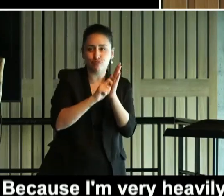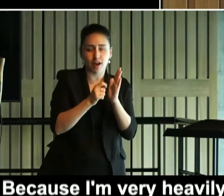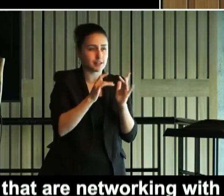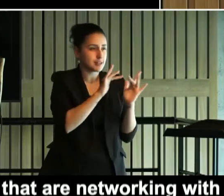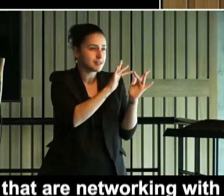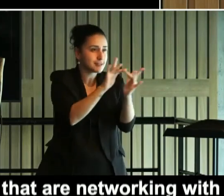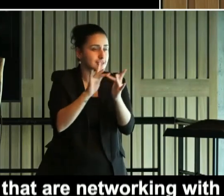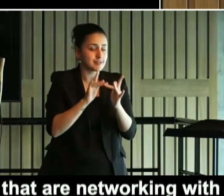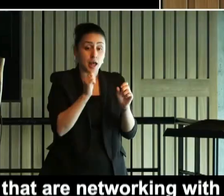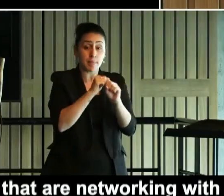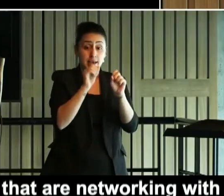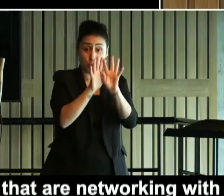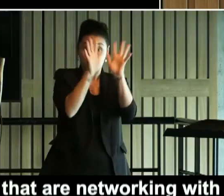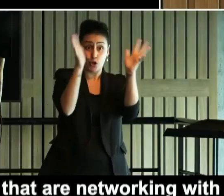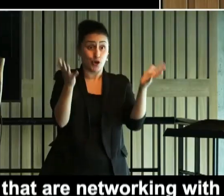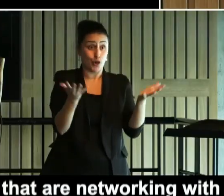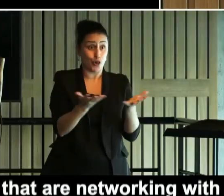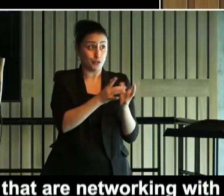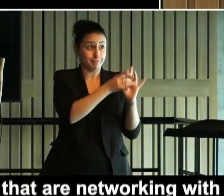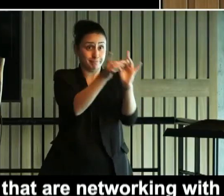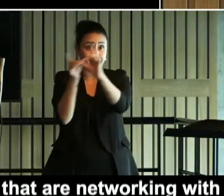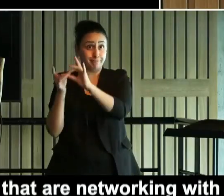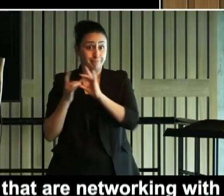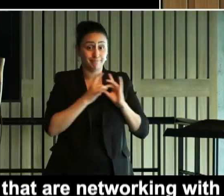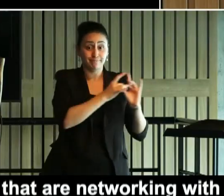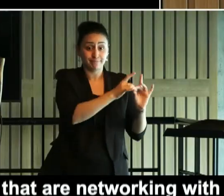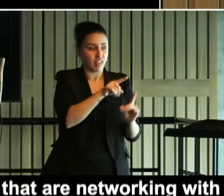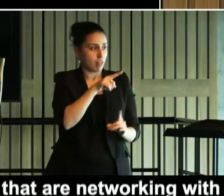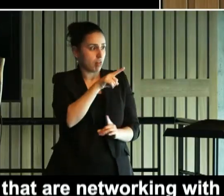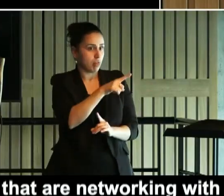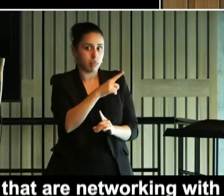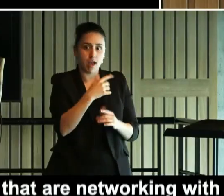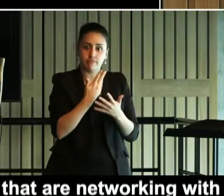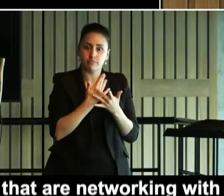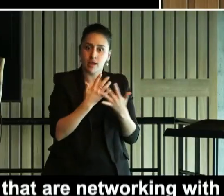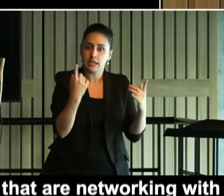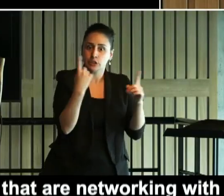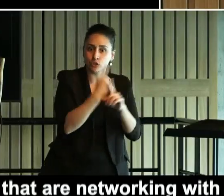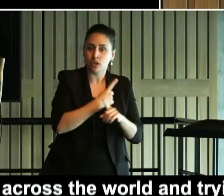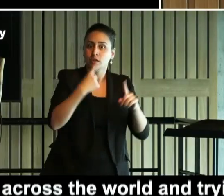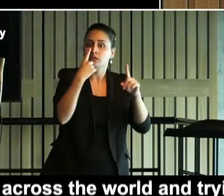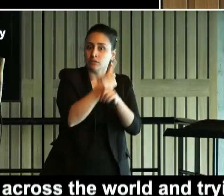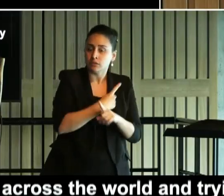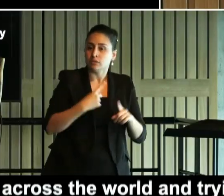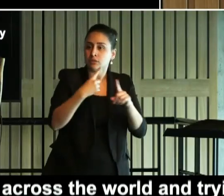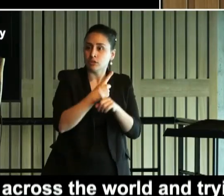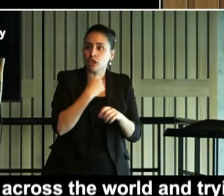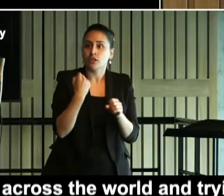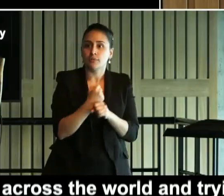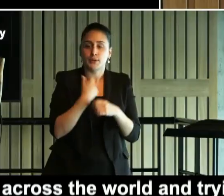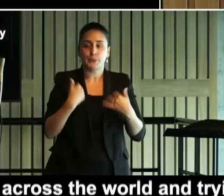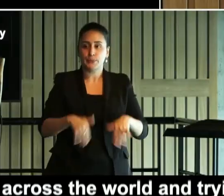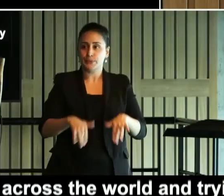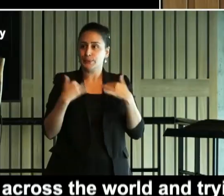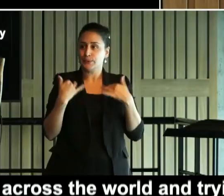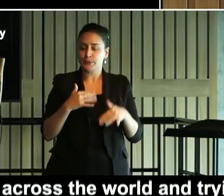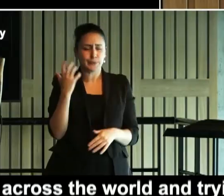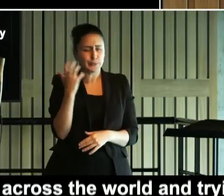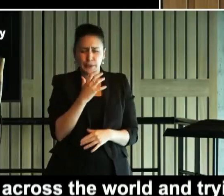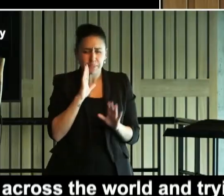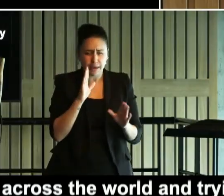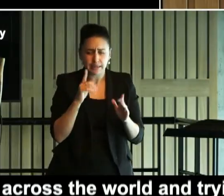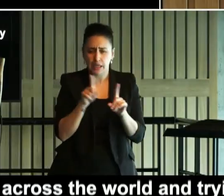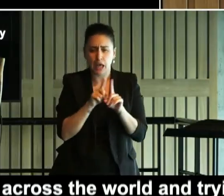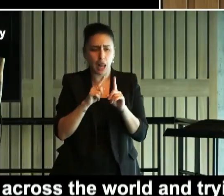like a large coalition. And the changes that they've created is like incredible. They're making huge